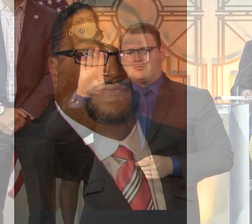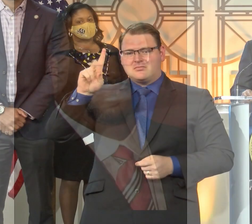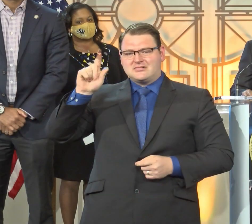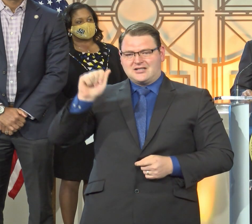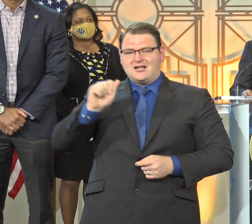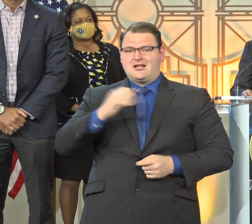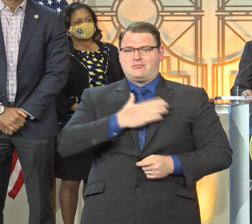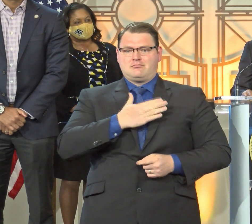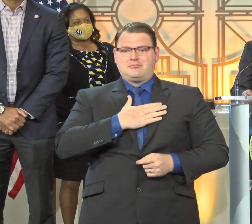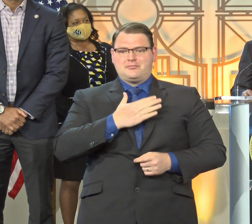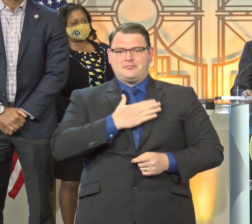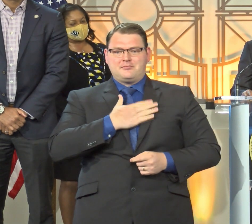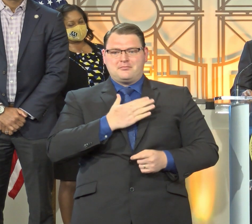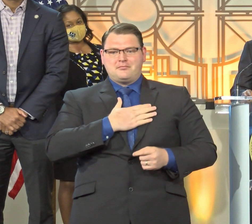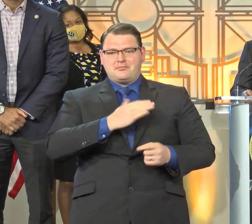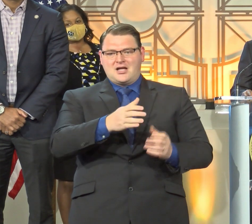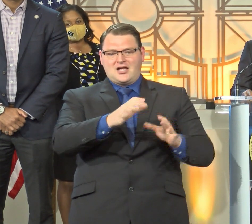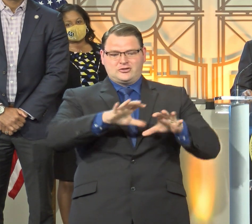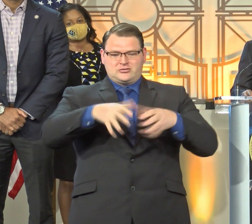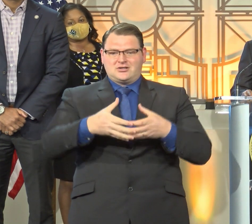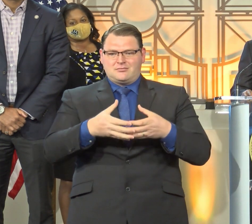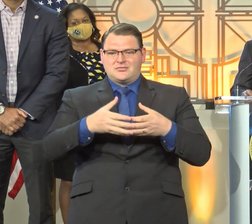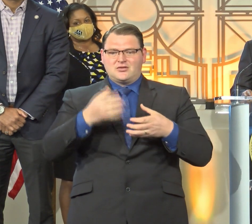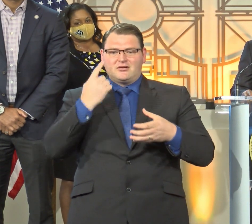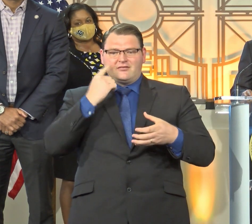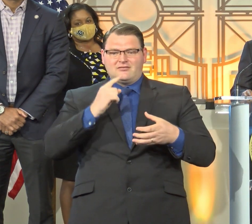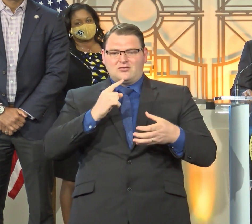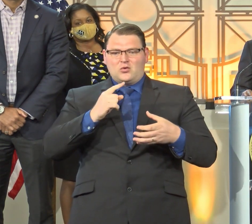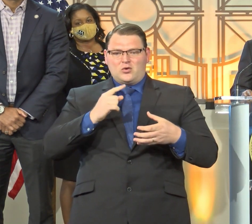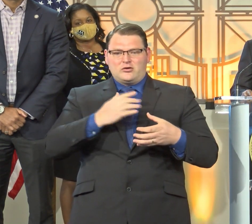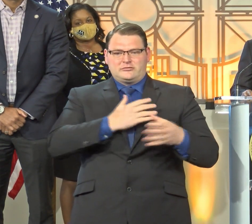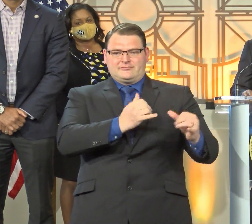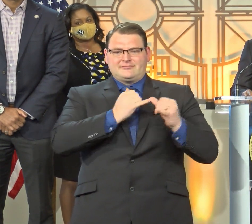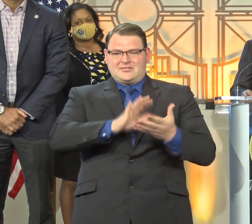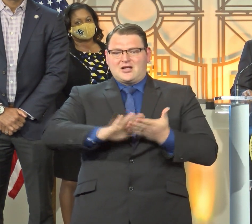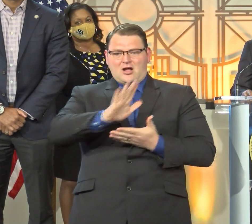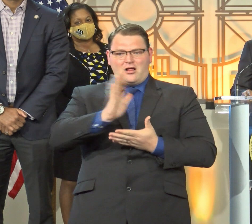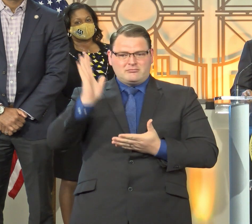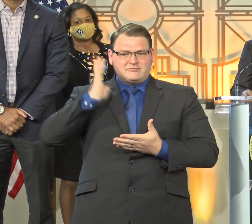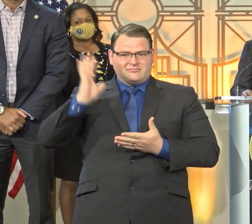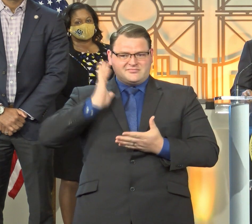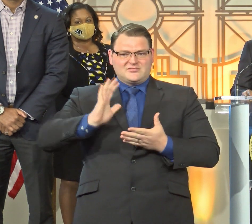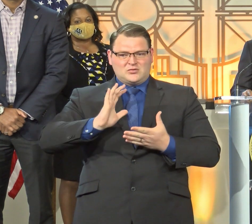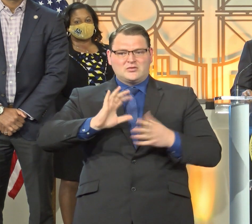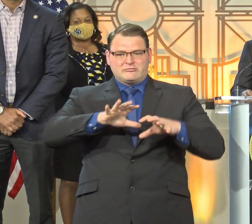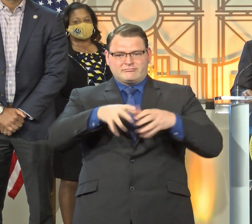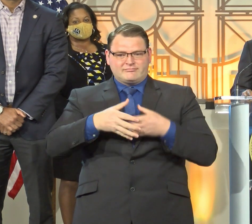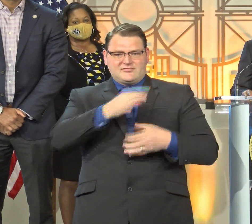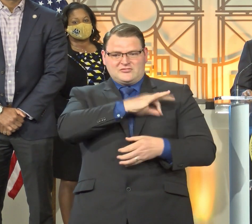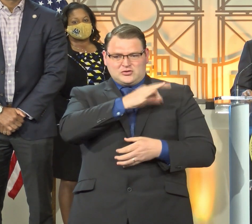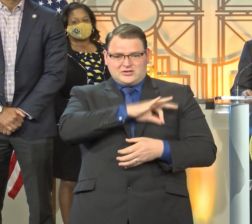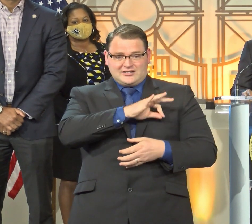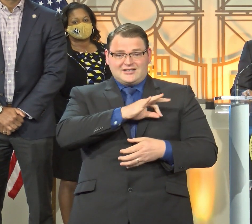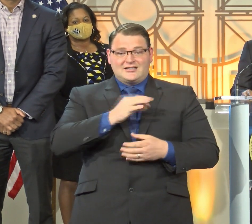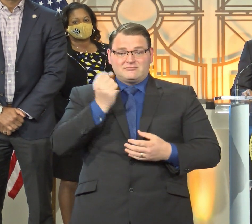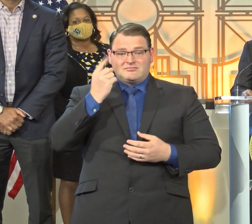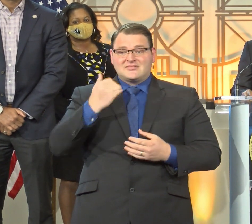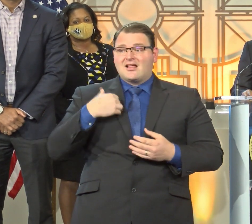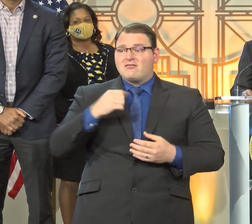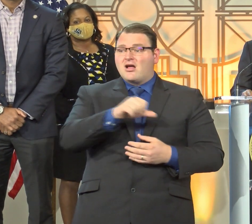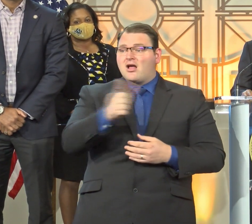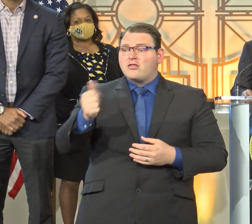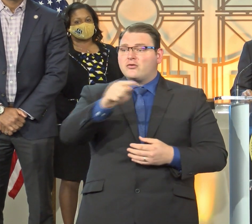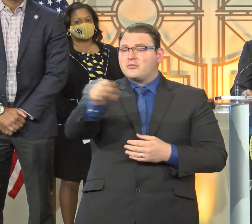my grad chapter in fraternities for which I am a part. And there are several employees of the city of Houston that is a part of